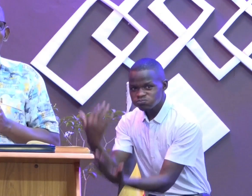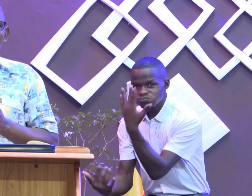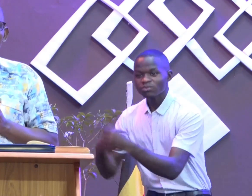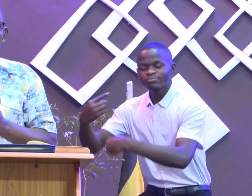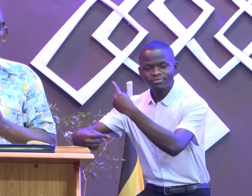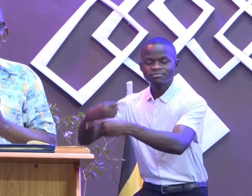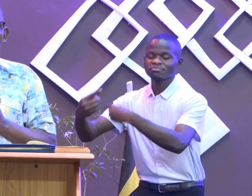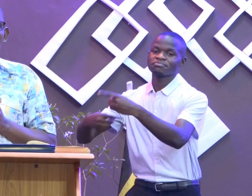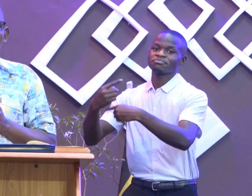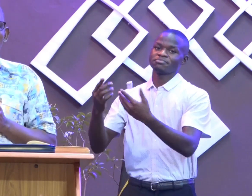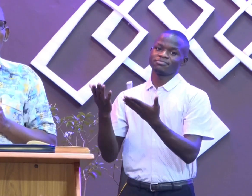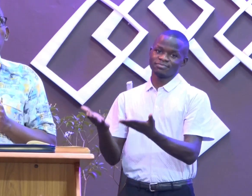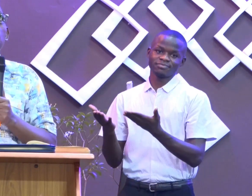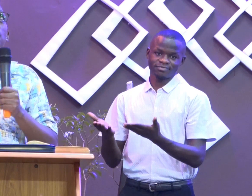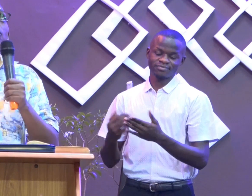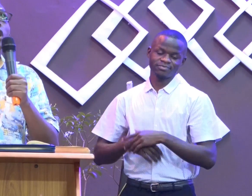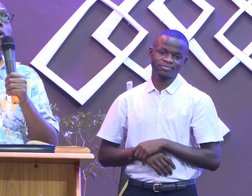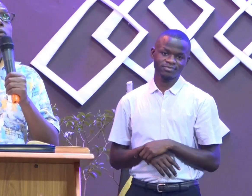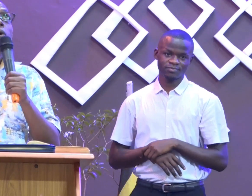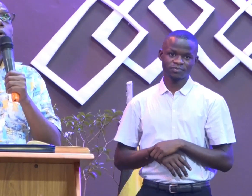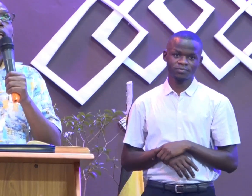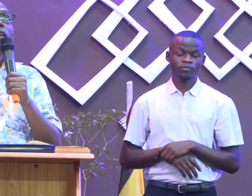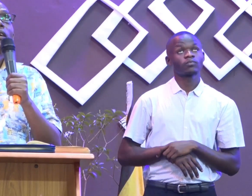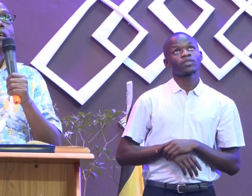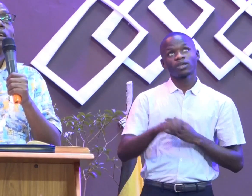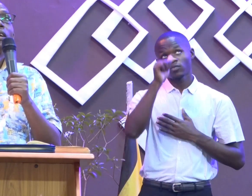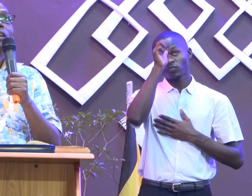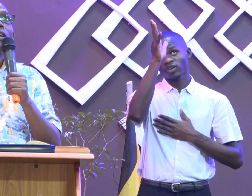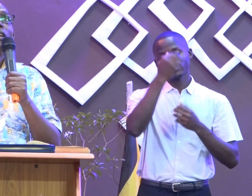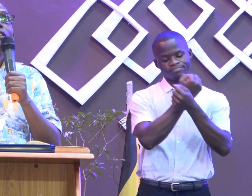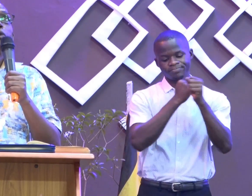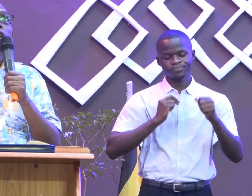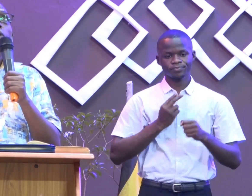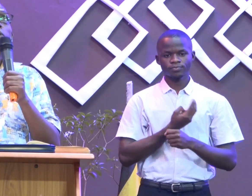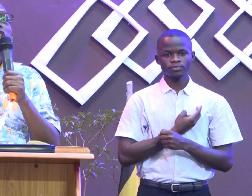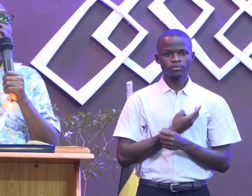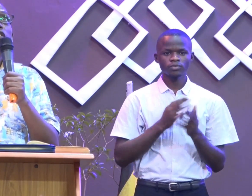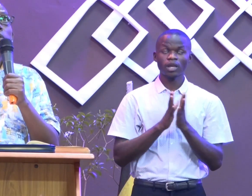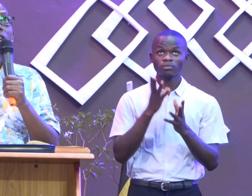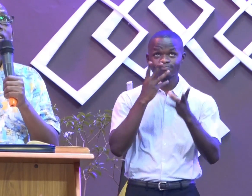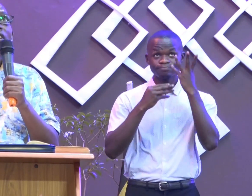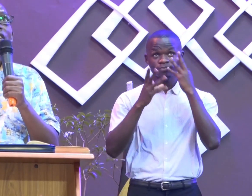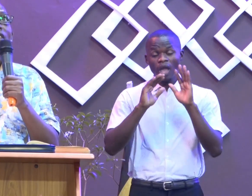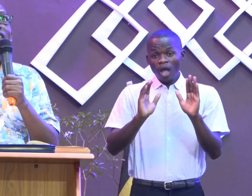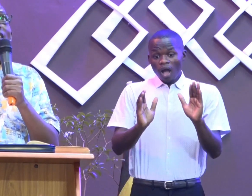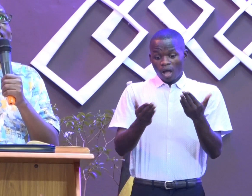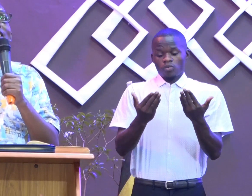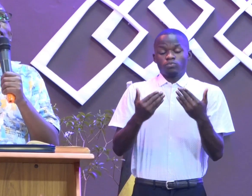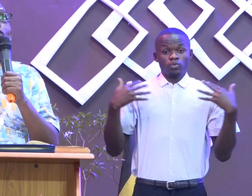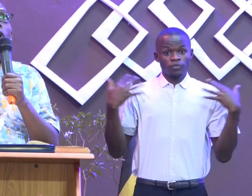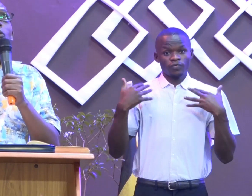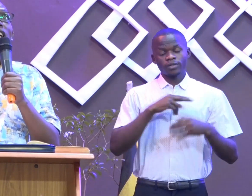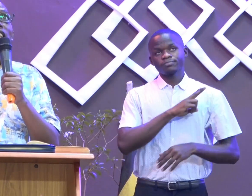cast you to the other side where there is unending pain. Kama tulokole. Father, save us. Tuigo kutie chibi. That we learn how to